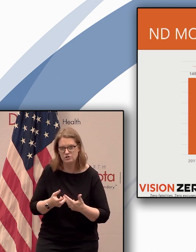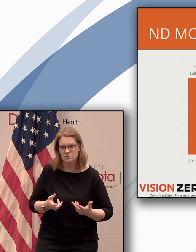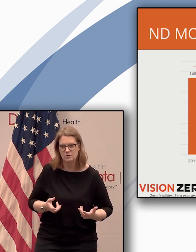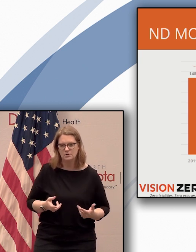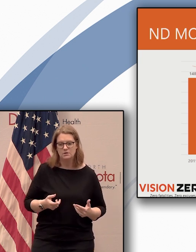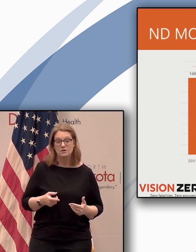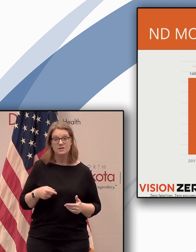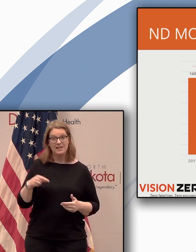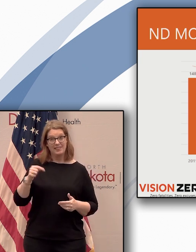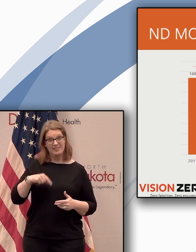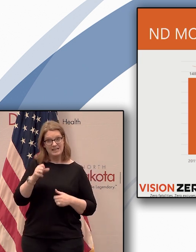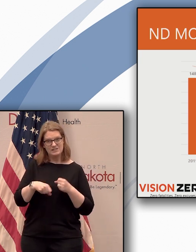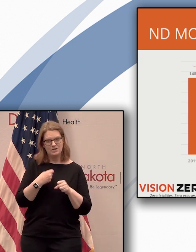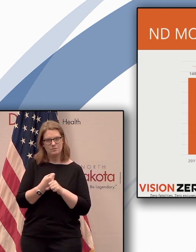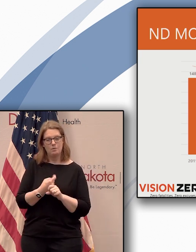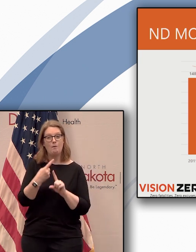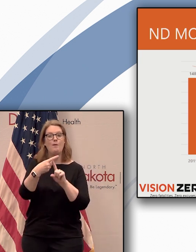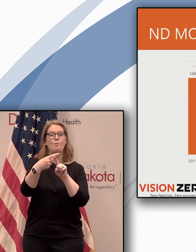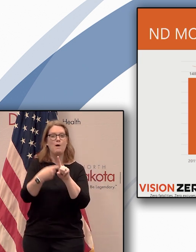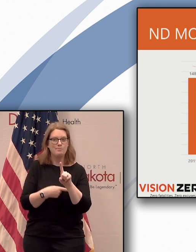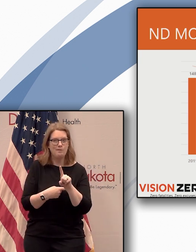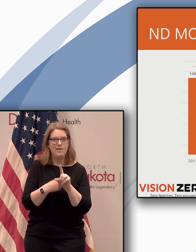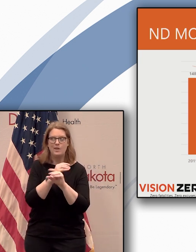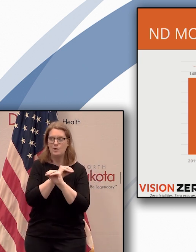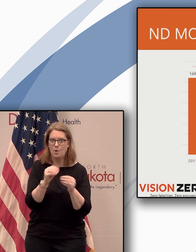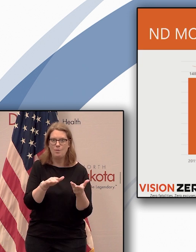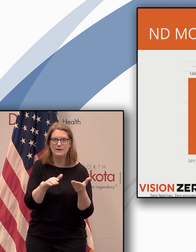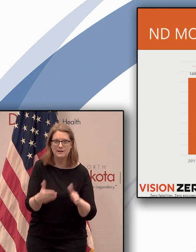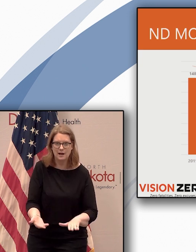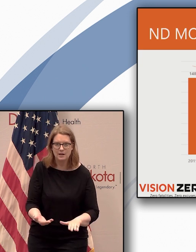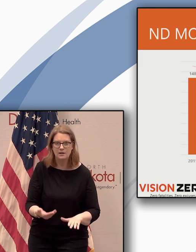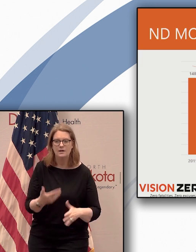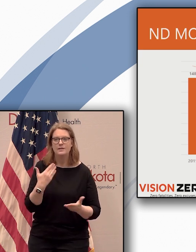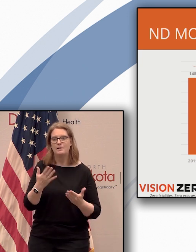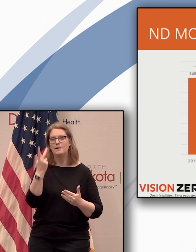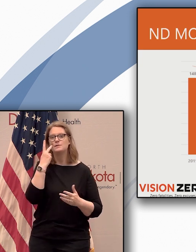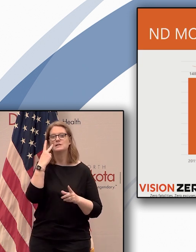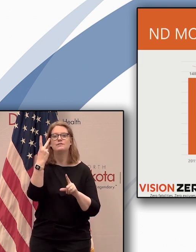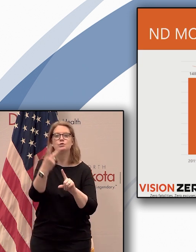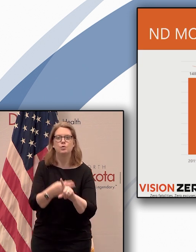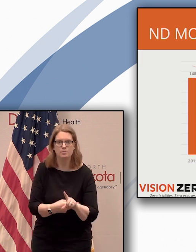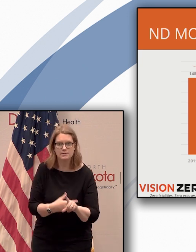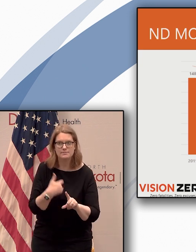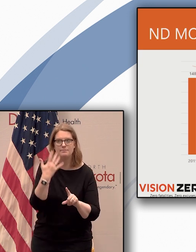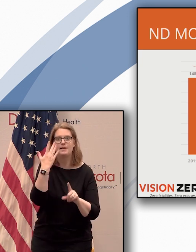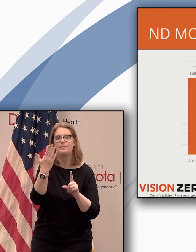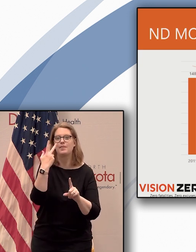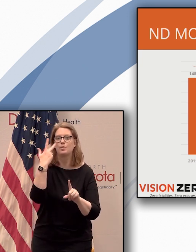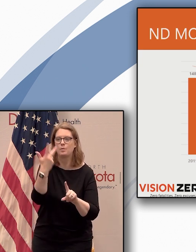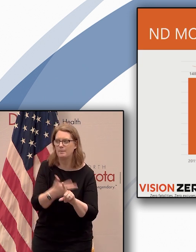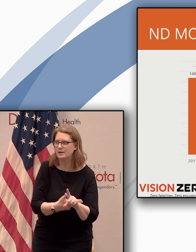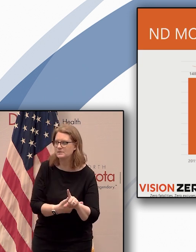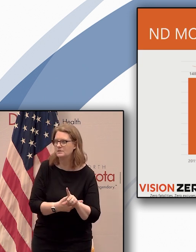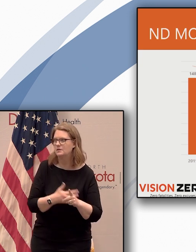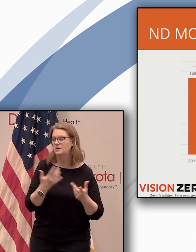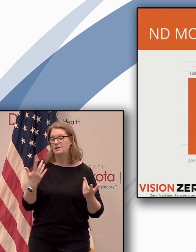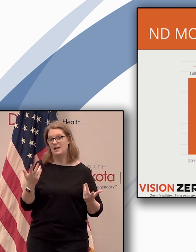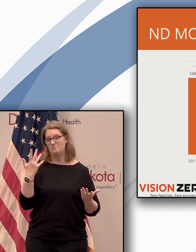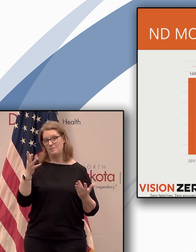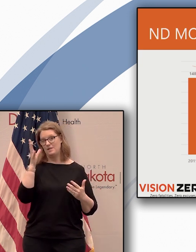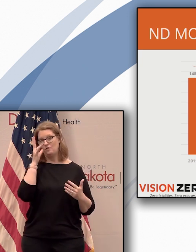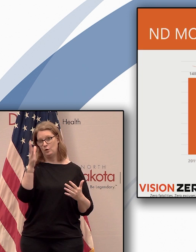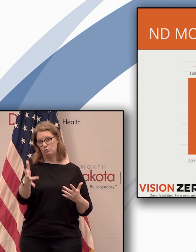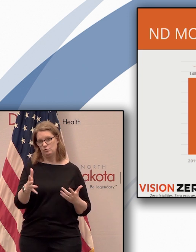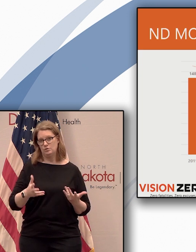like this year to see if we can go a month without anybody dying on the road, then see if it can be 2 months. Then maybe we can do 3 months. And then some point in the future,